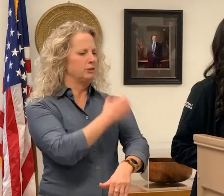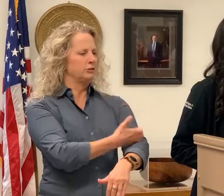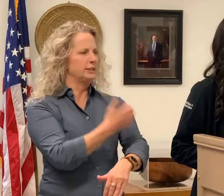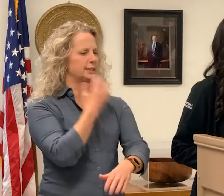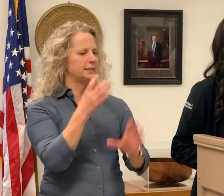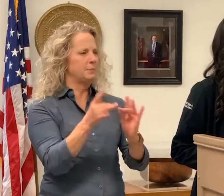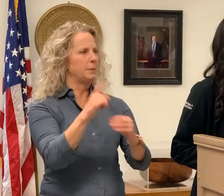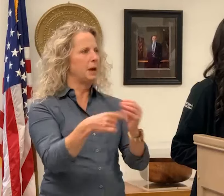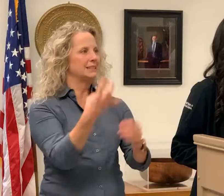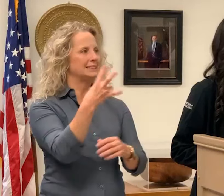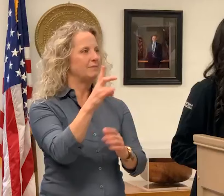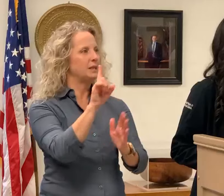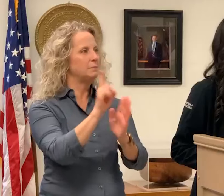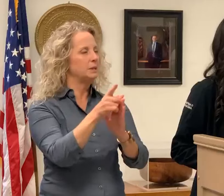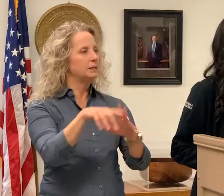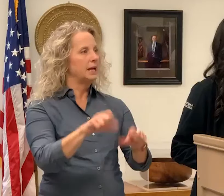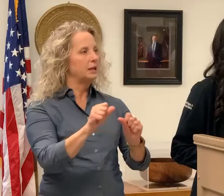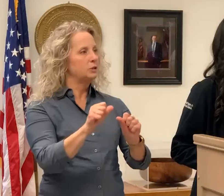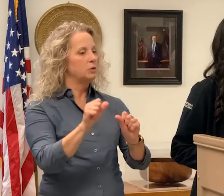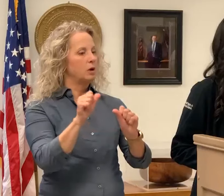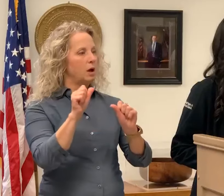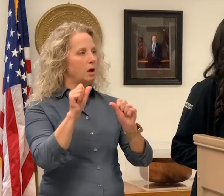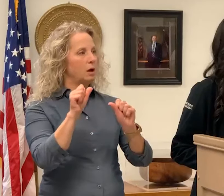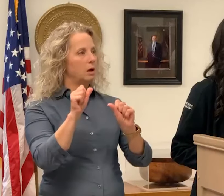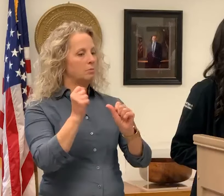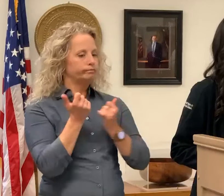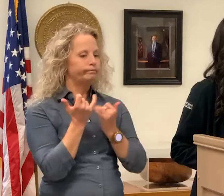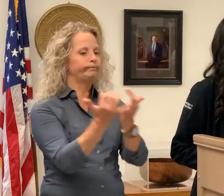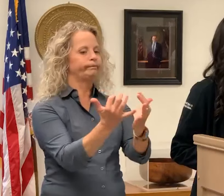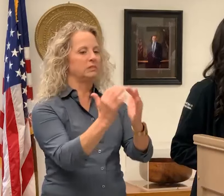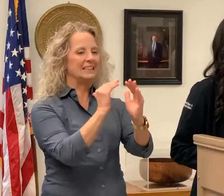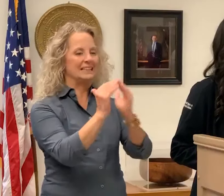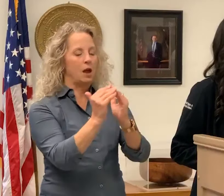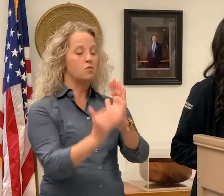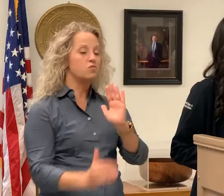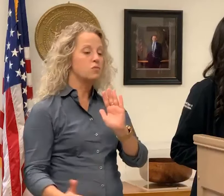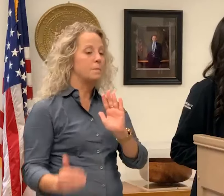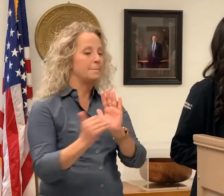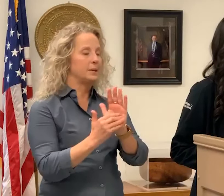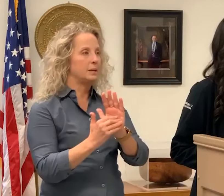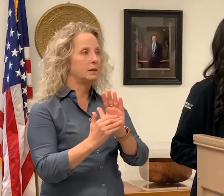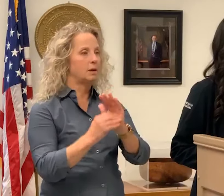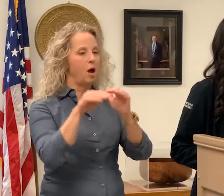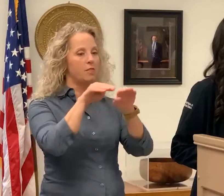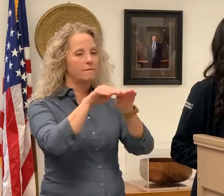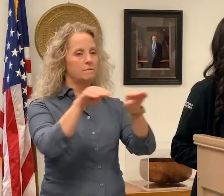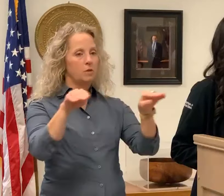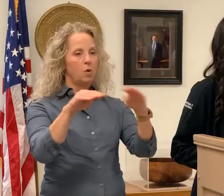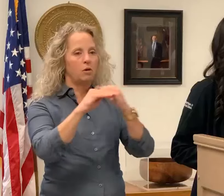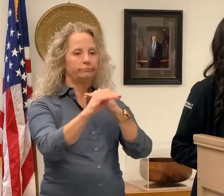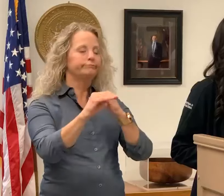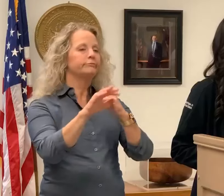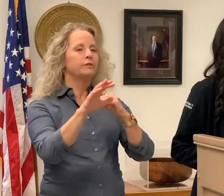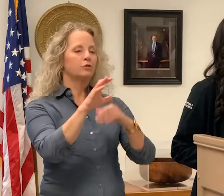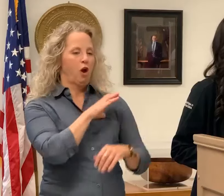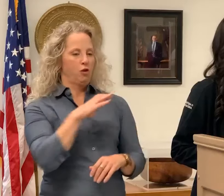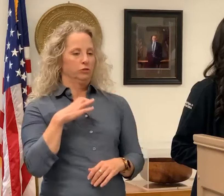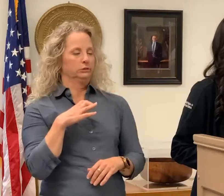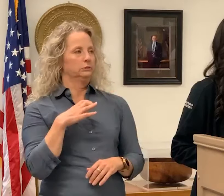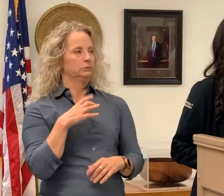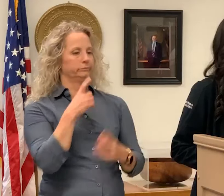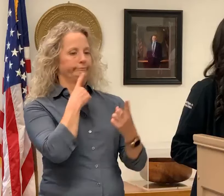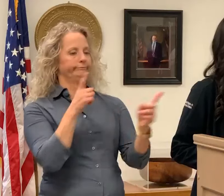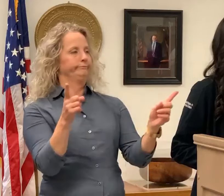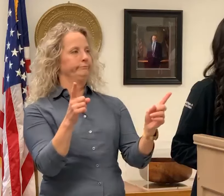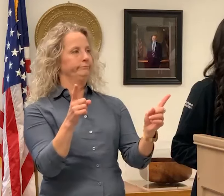17 minutes is what it took to overtake the town. That was repeated on the floor of Congress. The Joint Information Center said